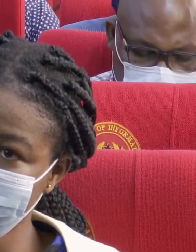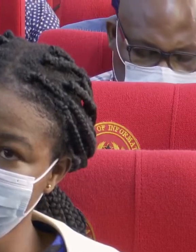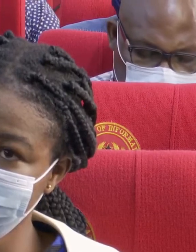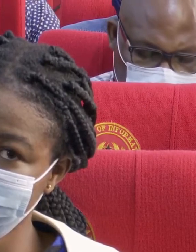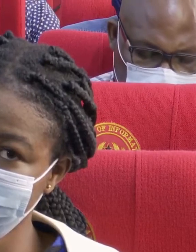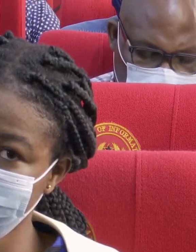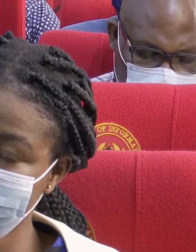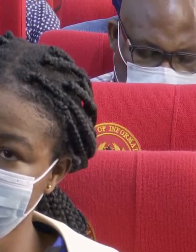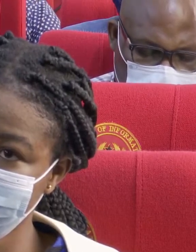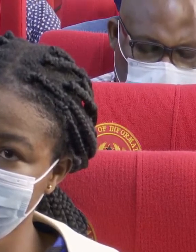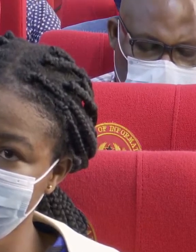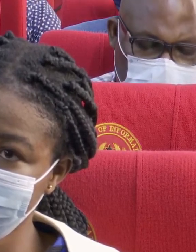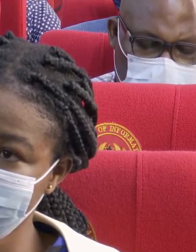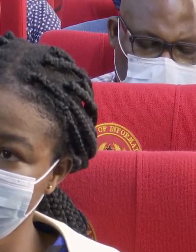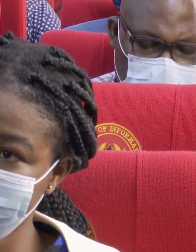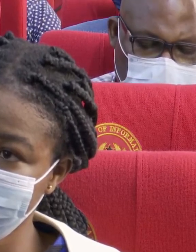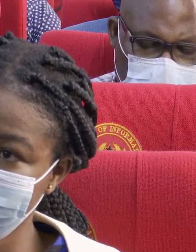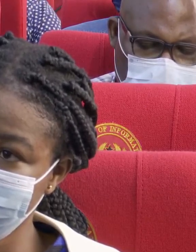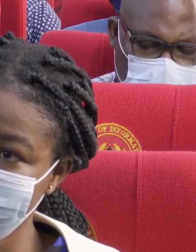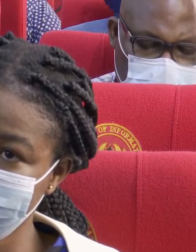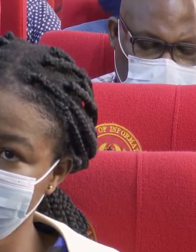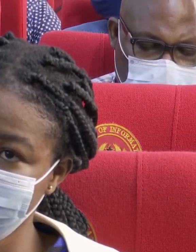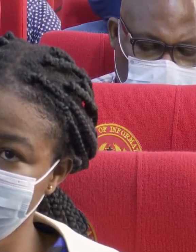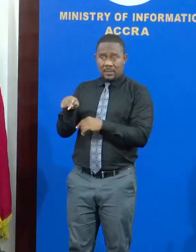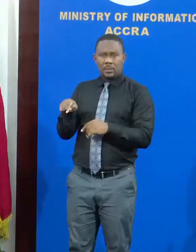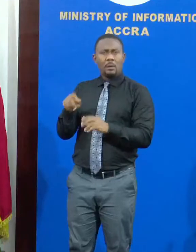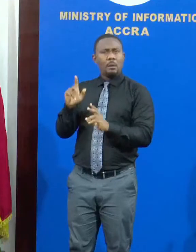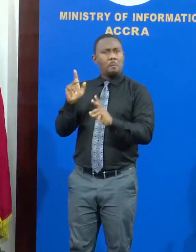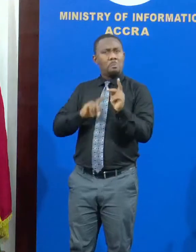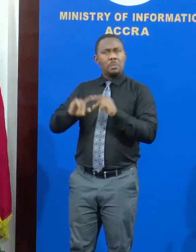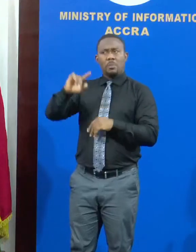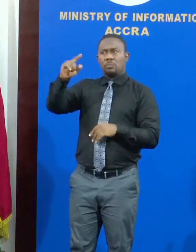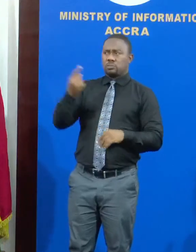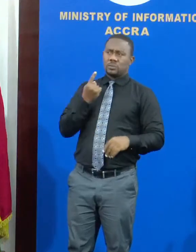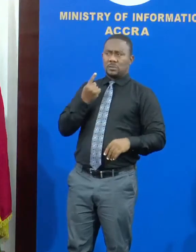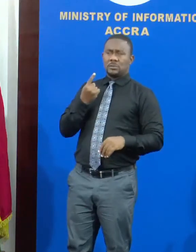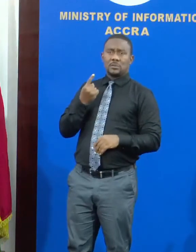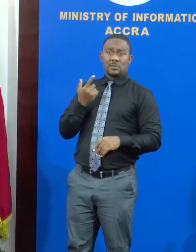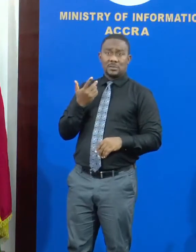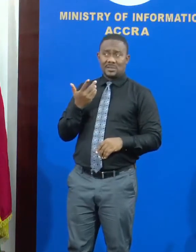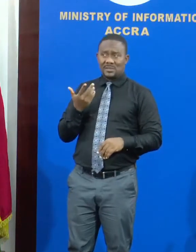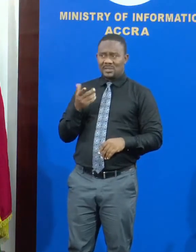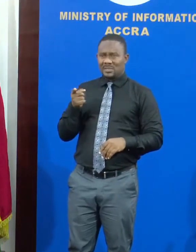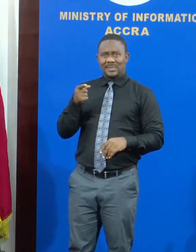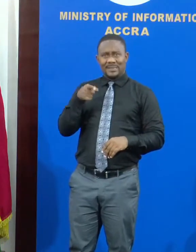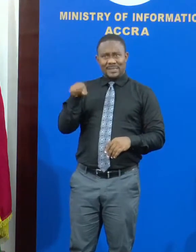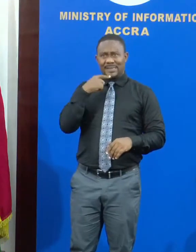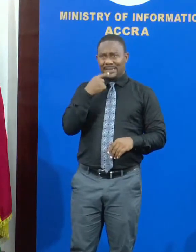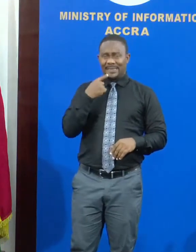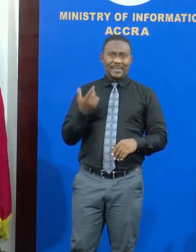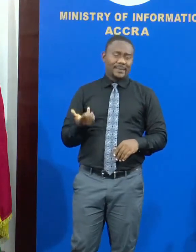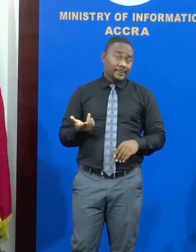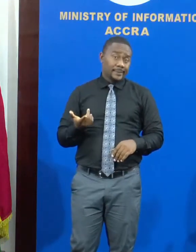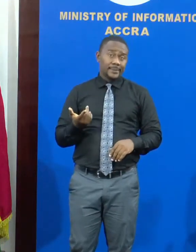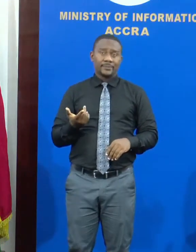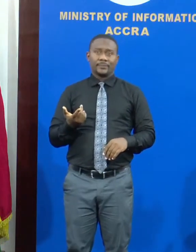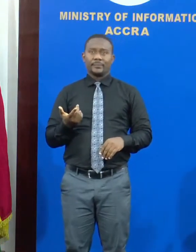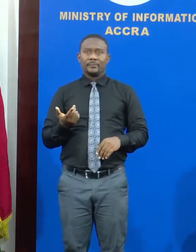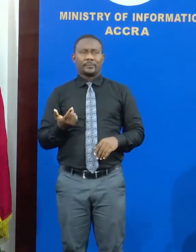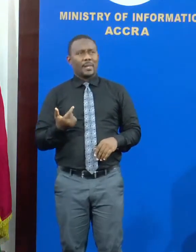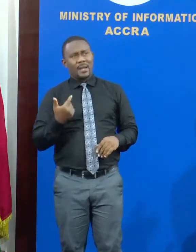at SSNIT, there are people who come to us And they will say,